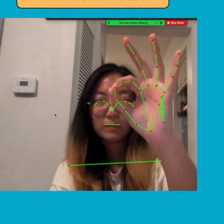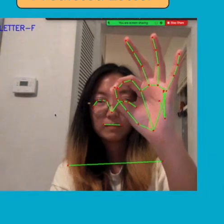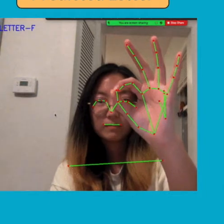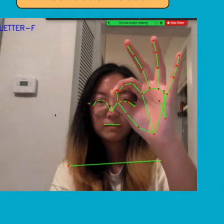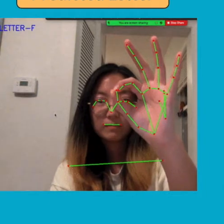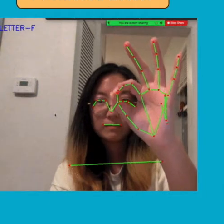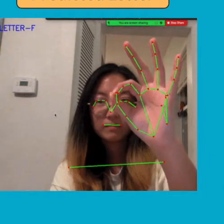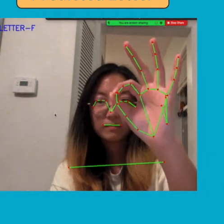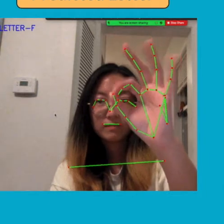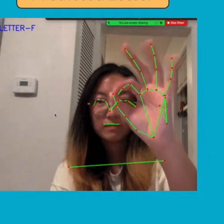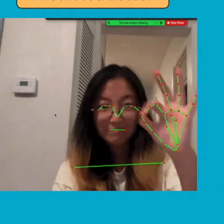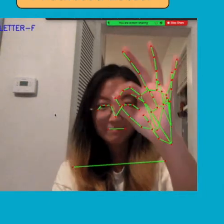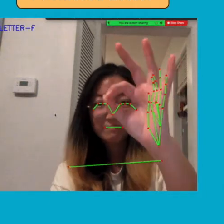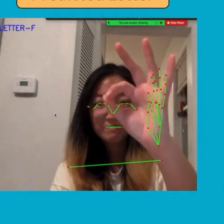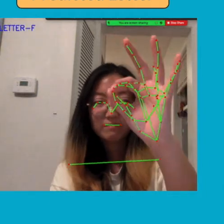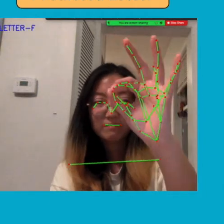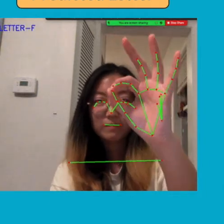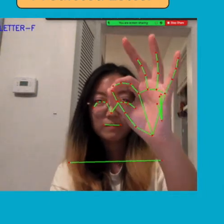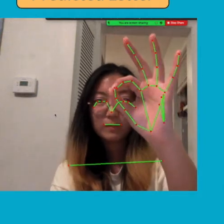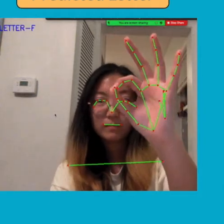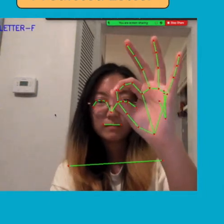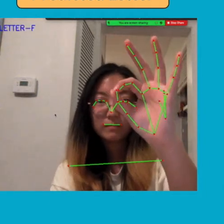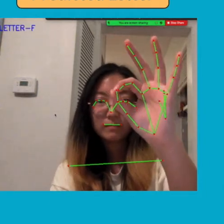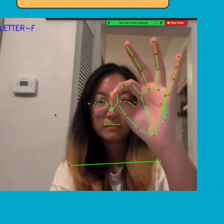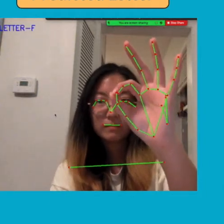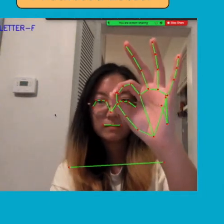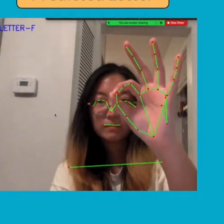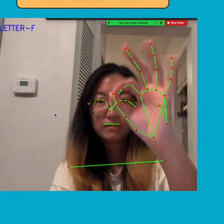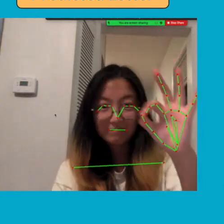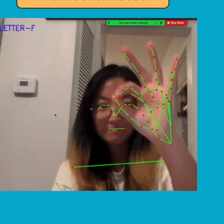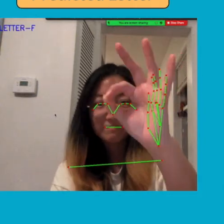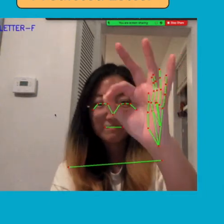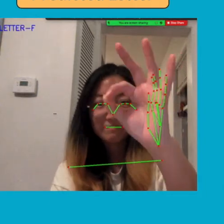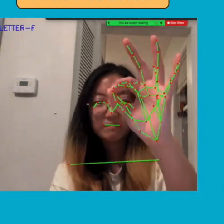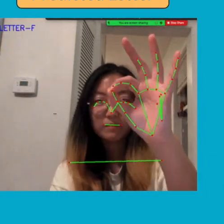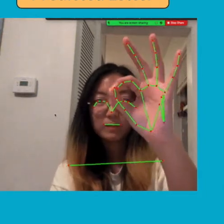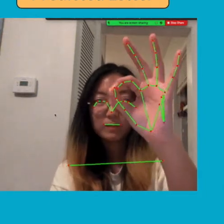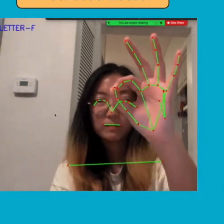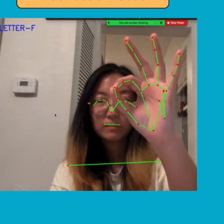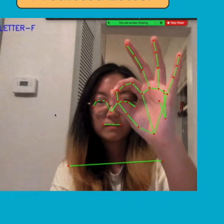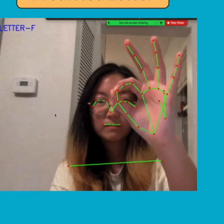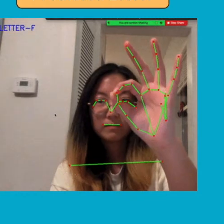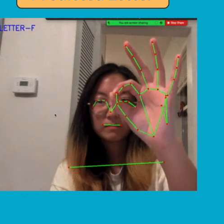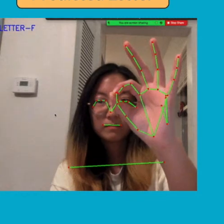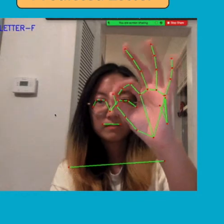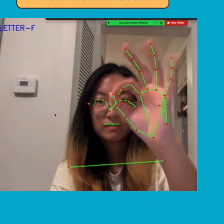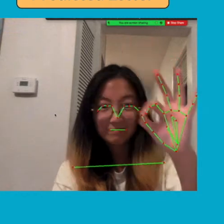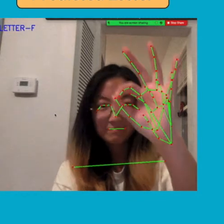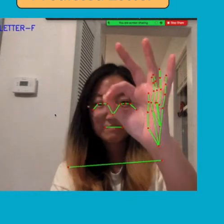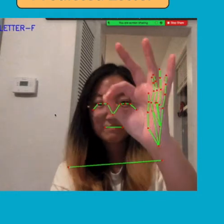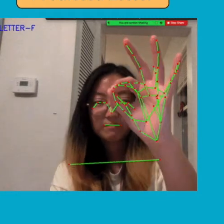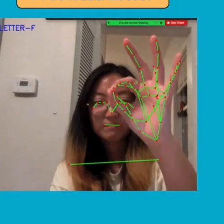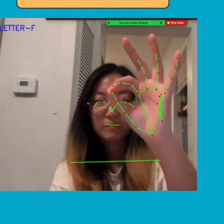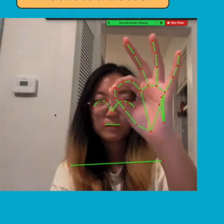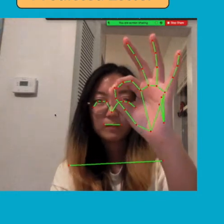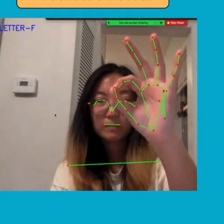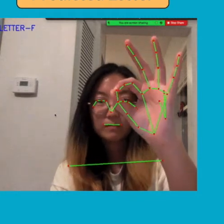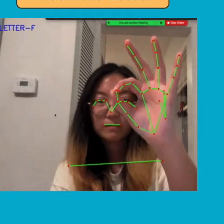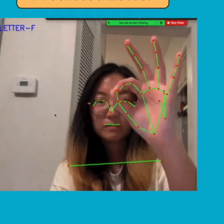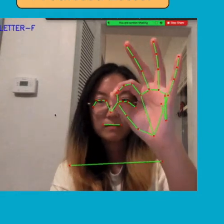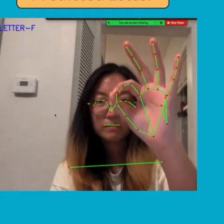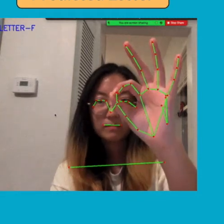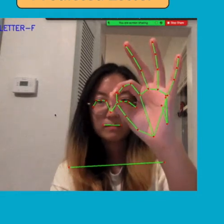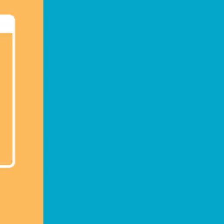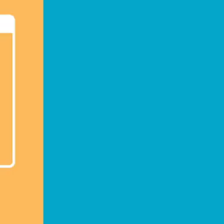video playback. I spent most of my effort so far building and testing out different recognition models, so the UI is fairly bare